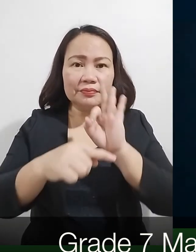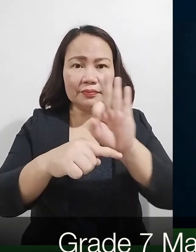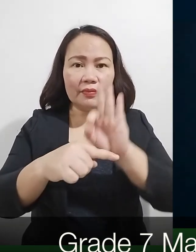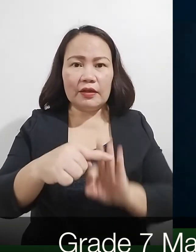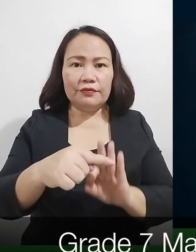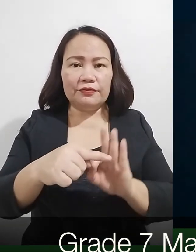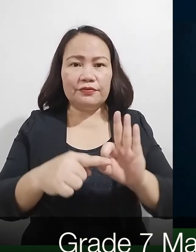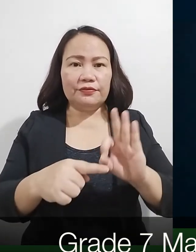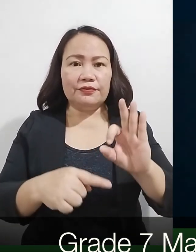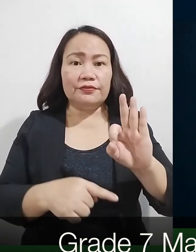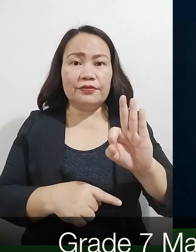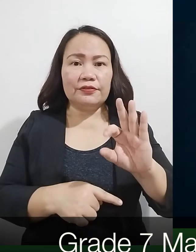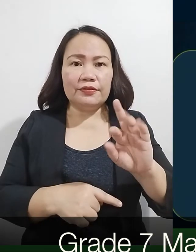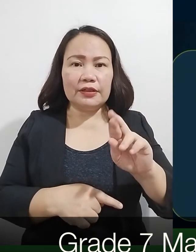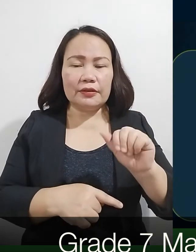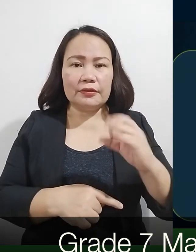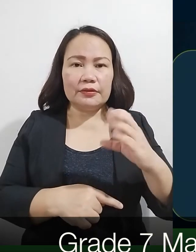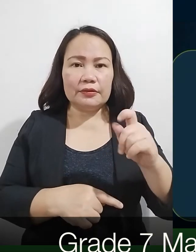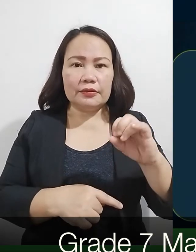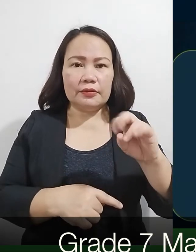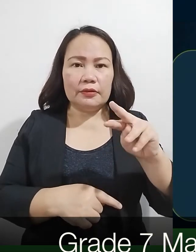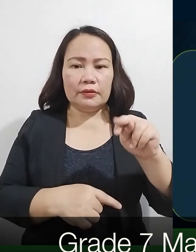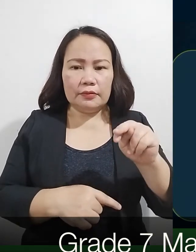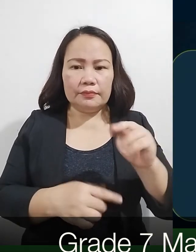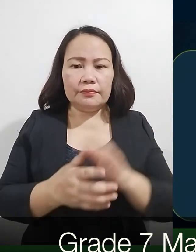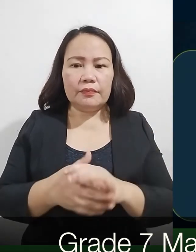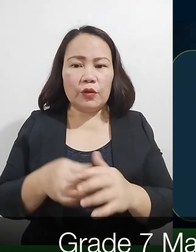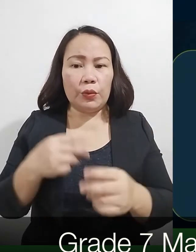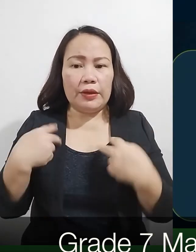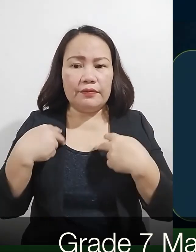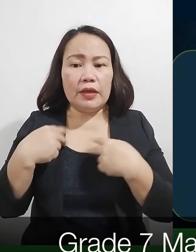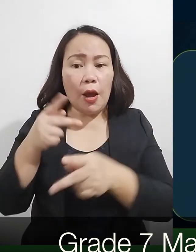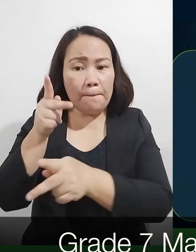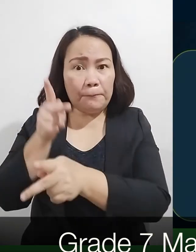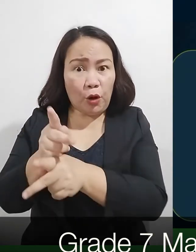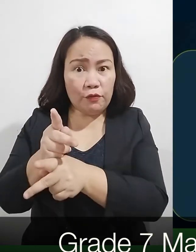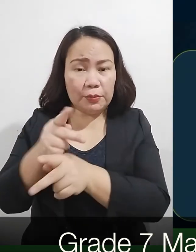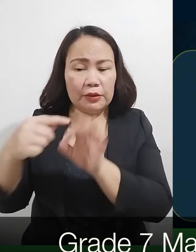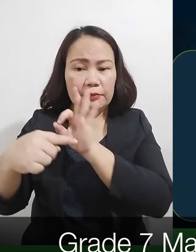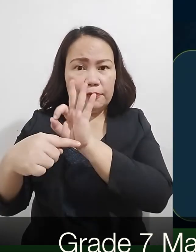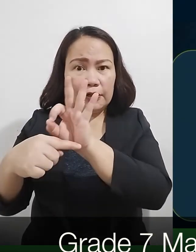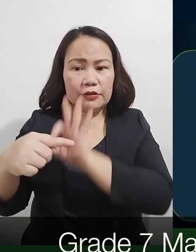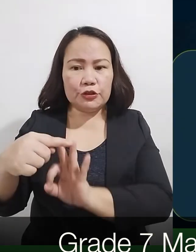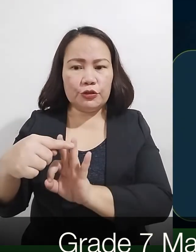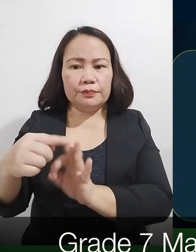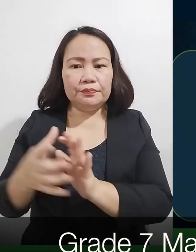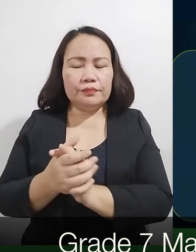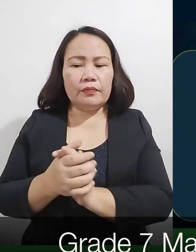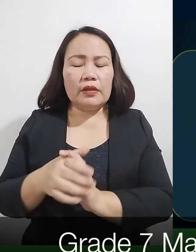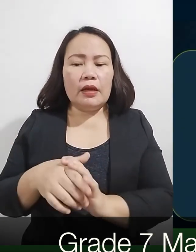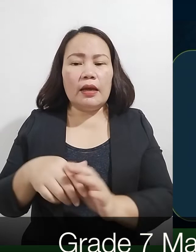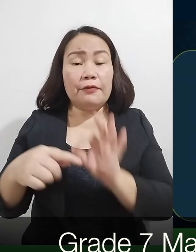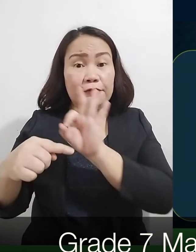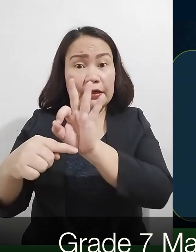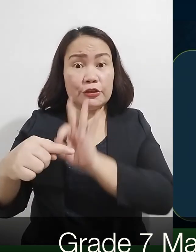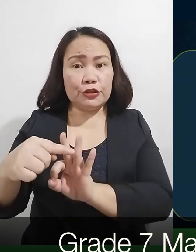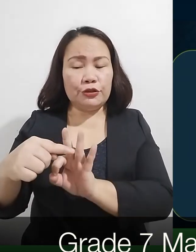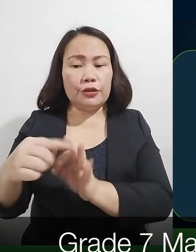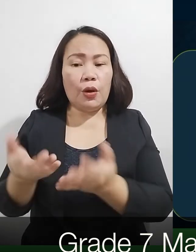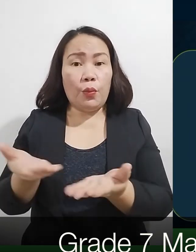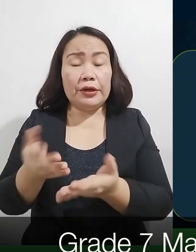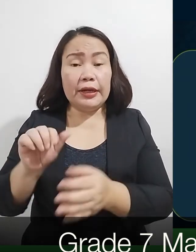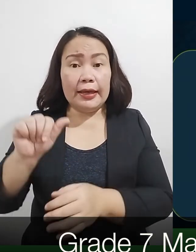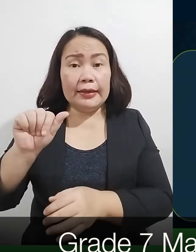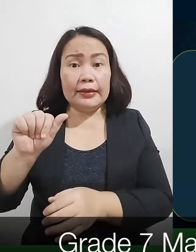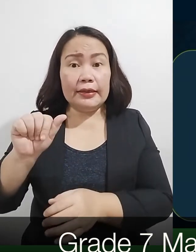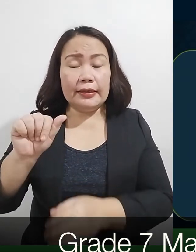Next, we have fractions. So, for fractions, we have proper fraction. Proper fraction is a